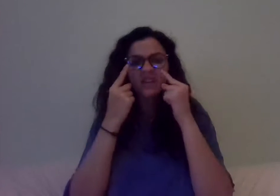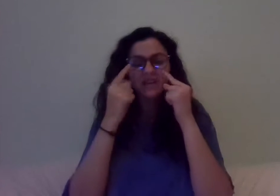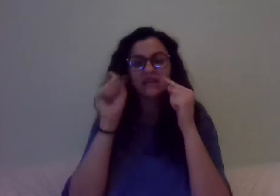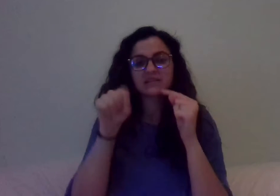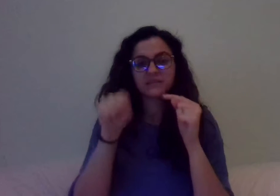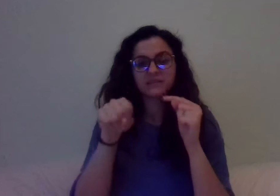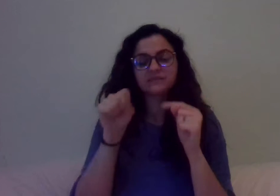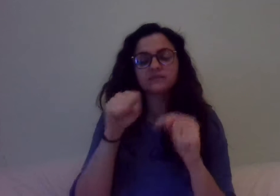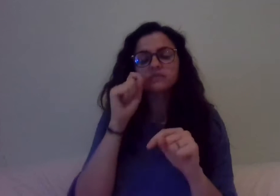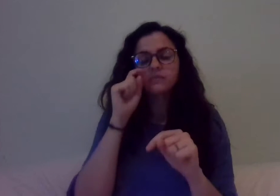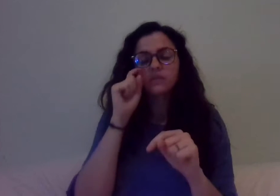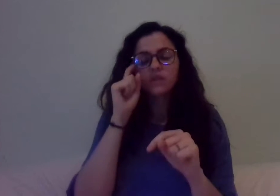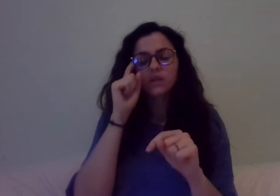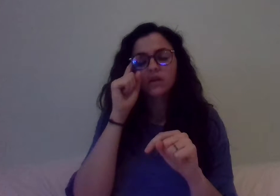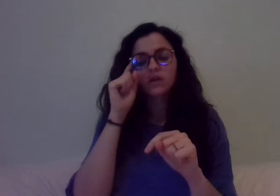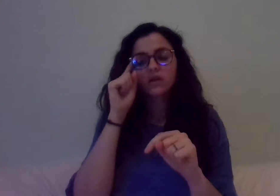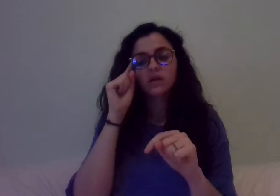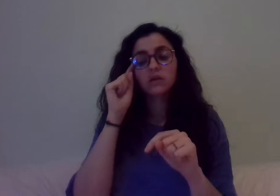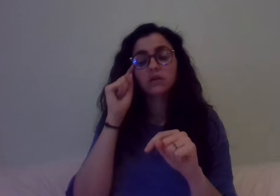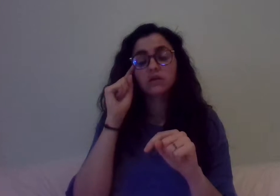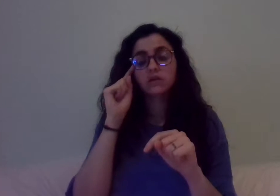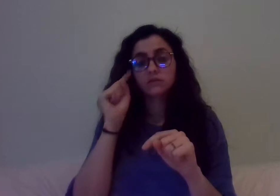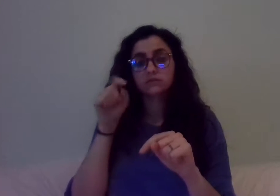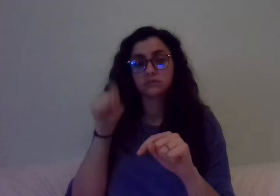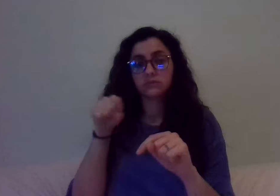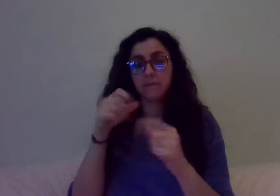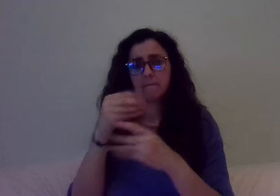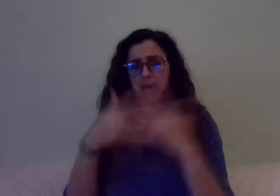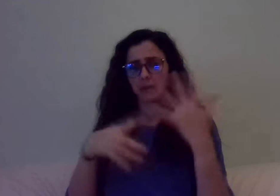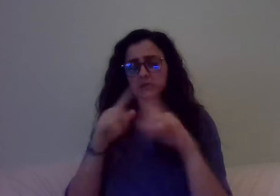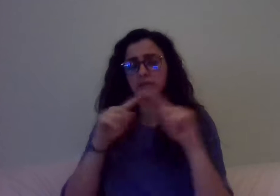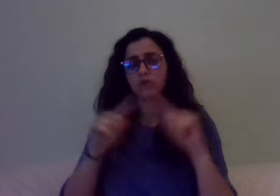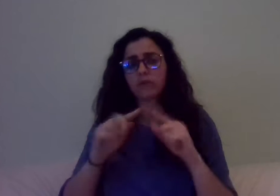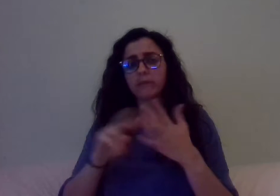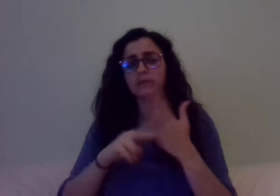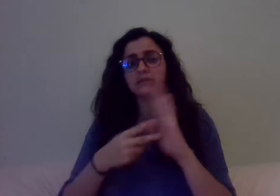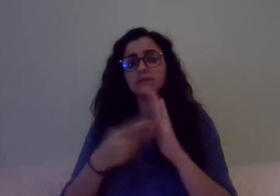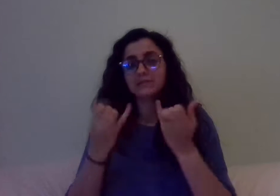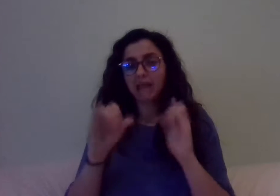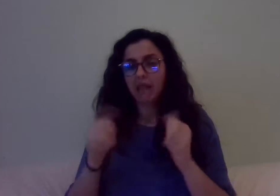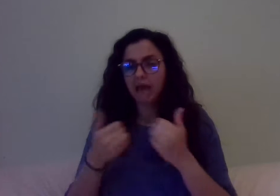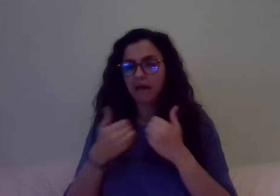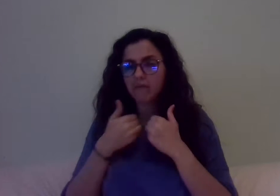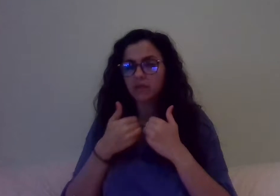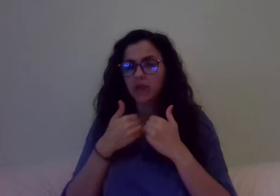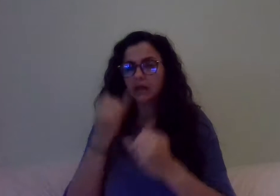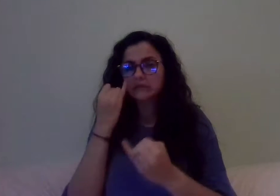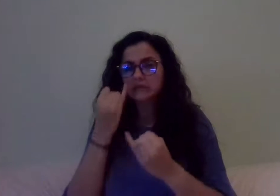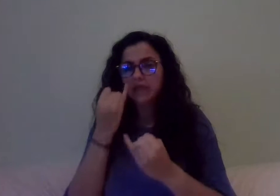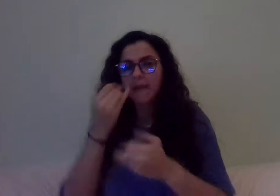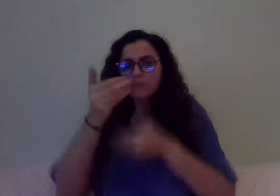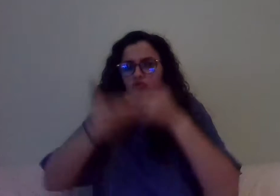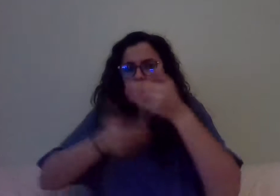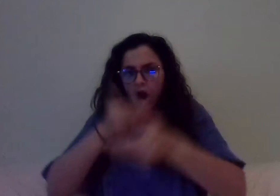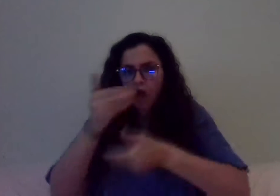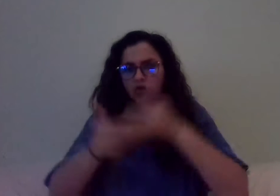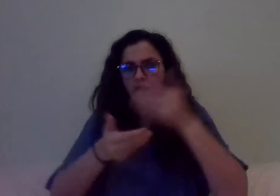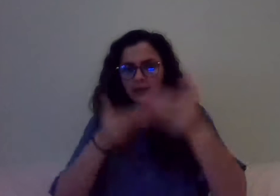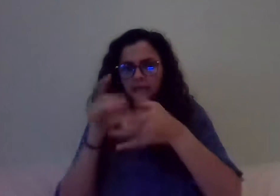has that idea, that underlying idea of progress that's attached to it. So here in panel number 5, slide number 14,